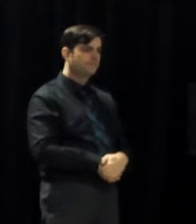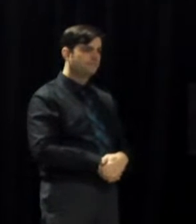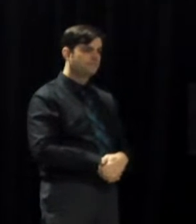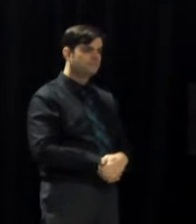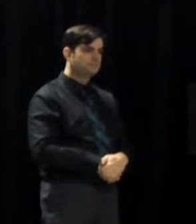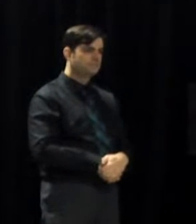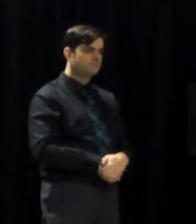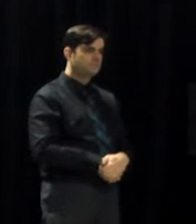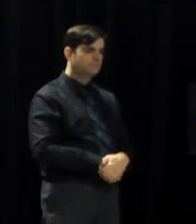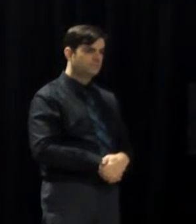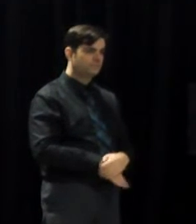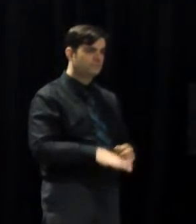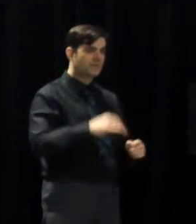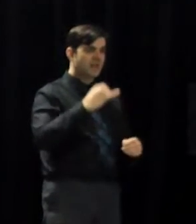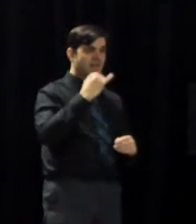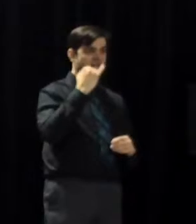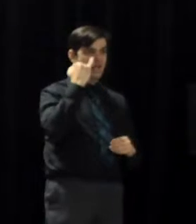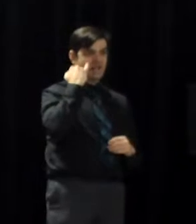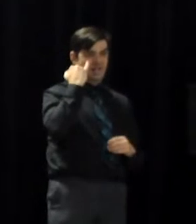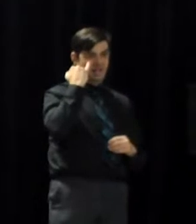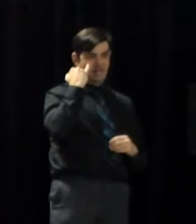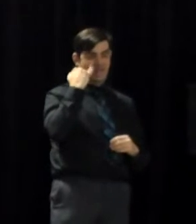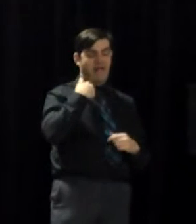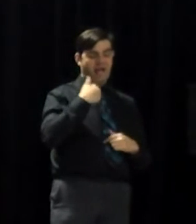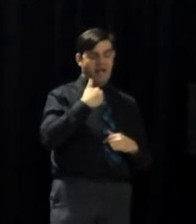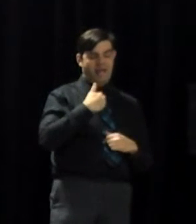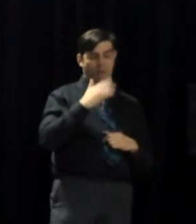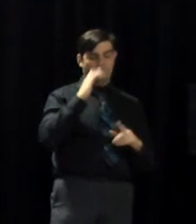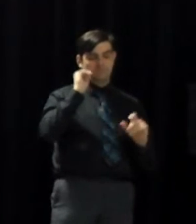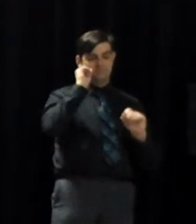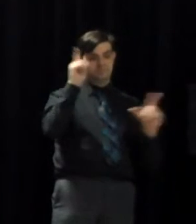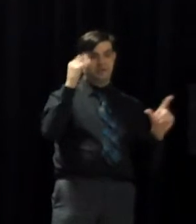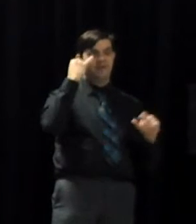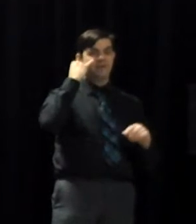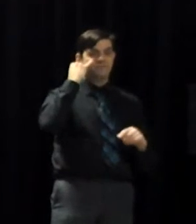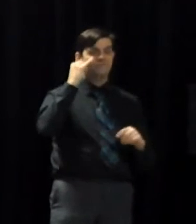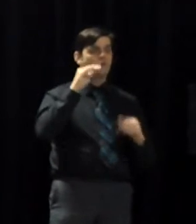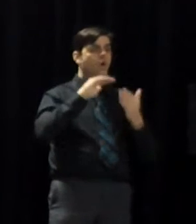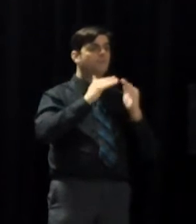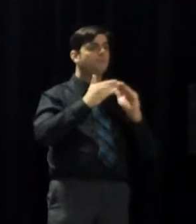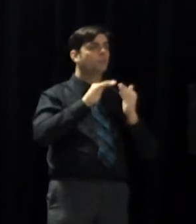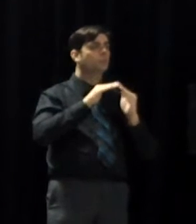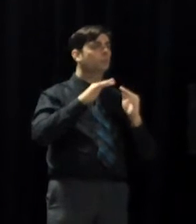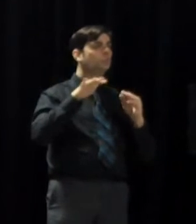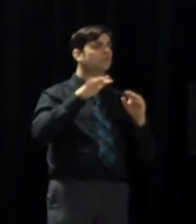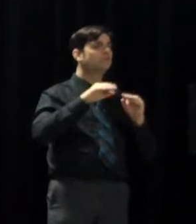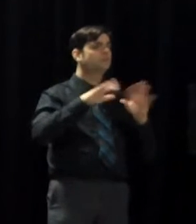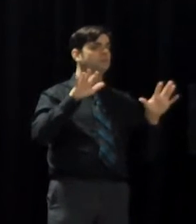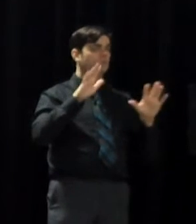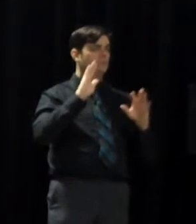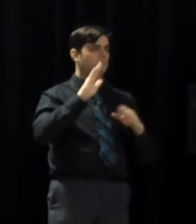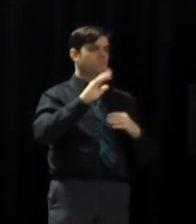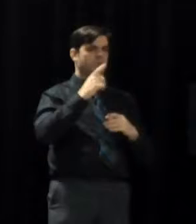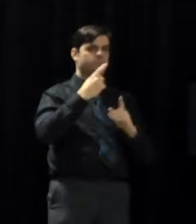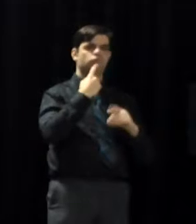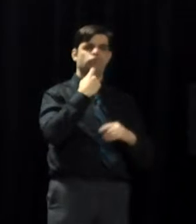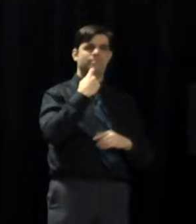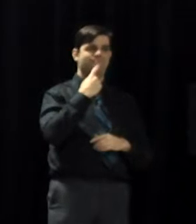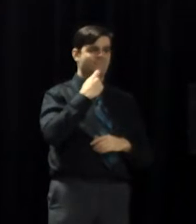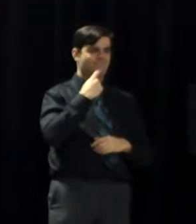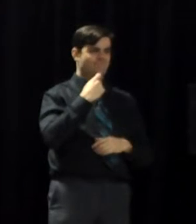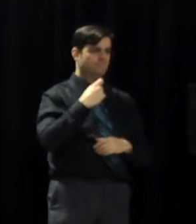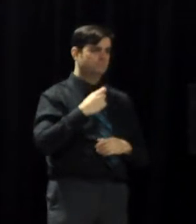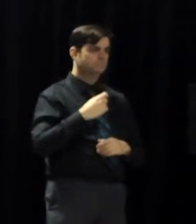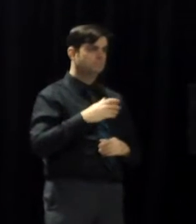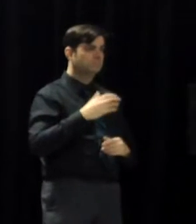are right now and how fast the medical community is now at treating our sick and how people are getting better quicker in